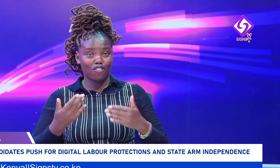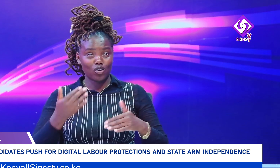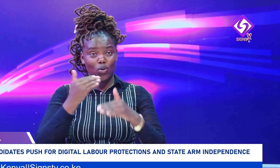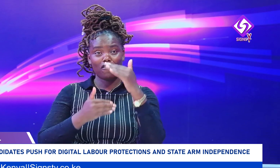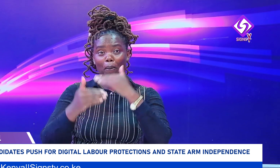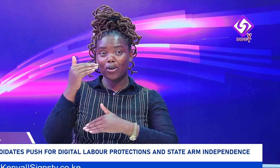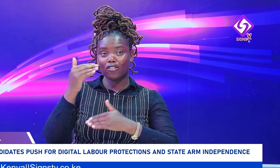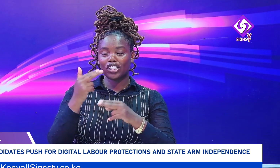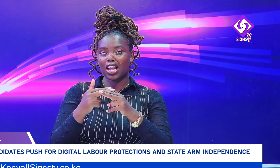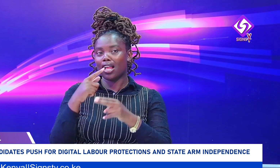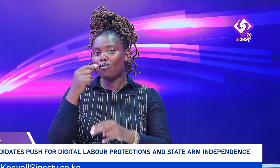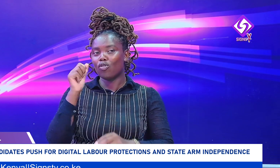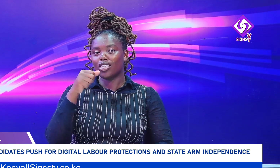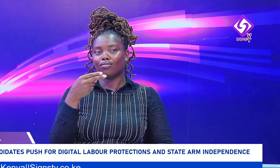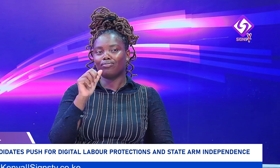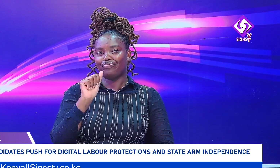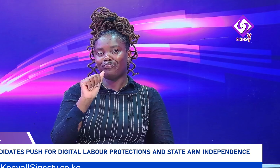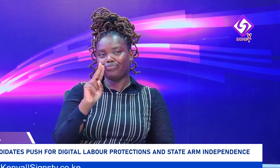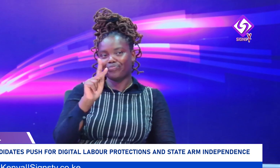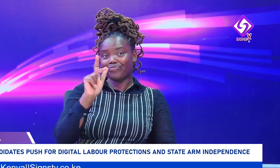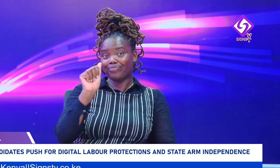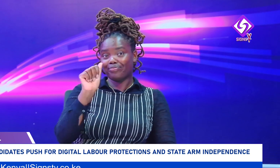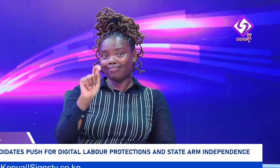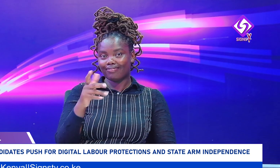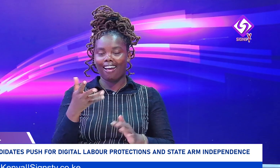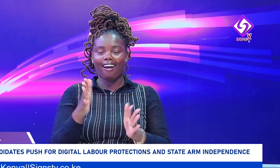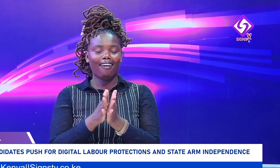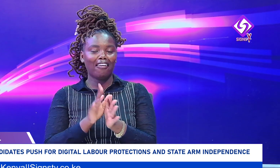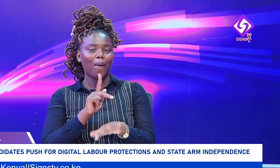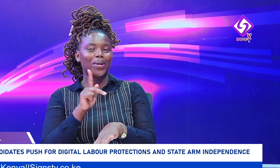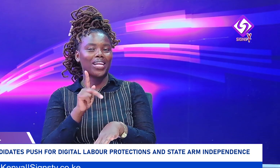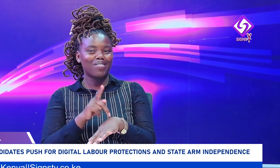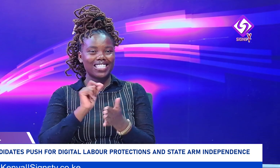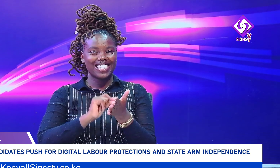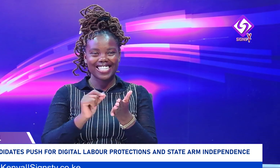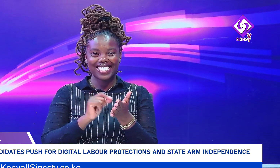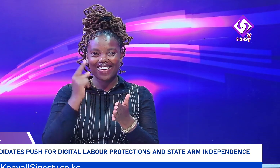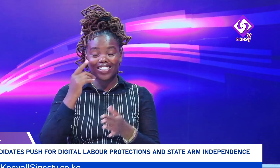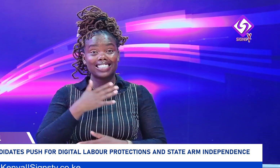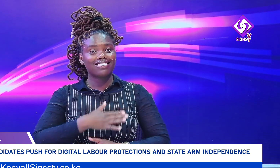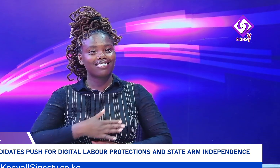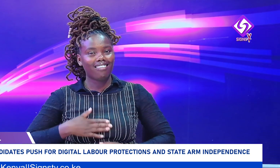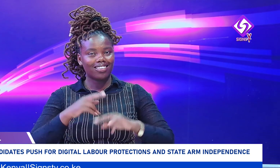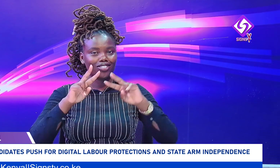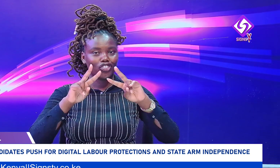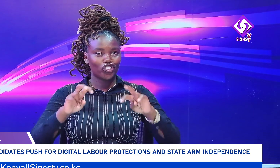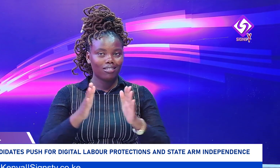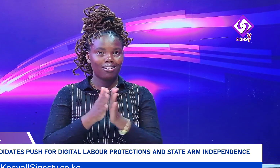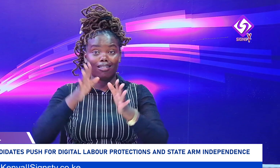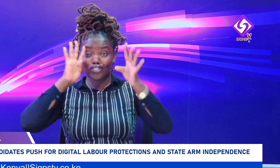Another news, Professor Shaukat Abdul Razak, the Principal Secretary for